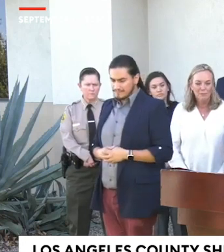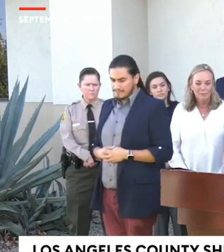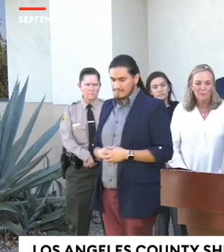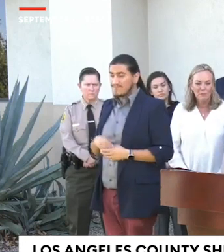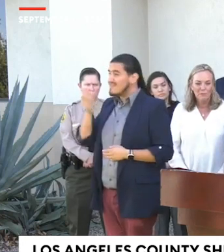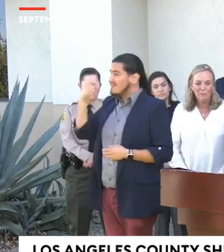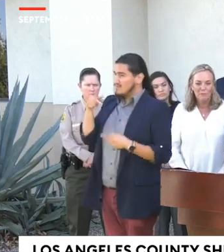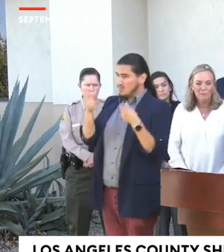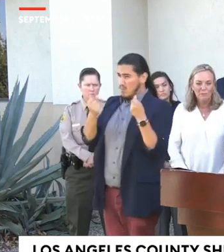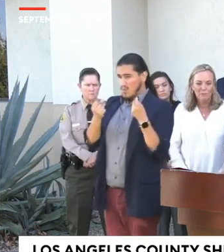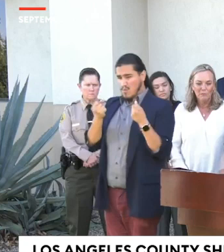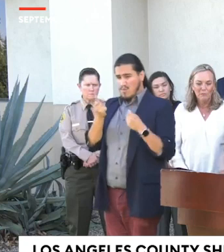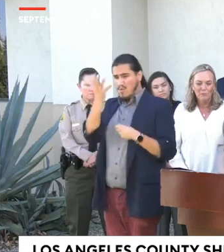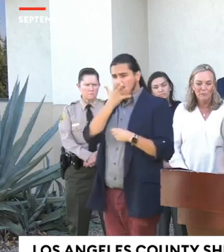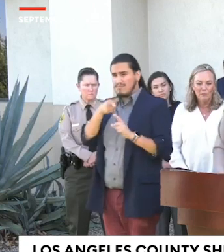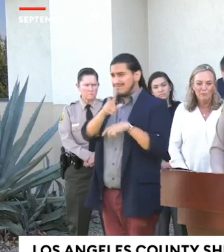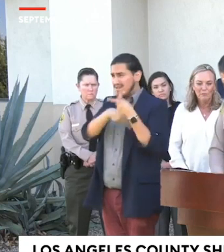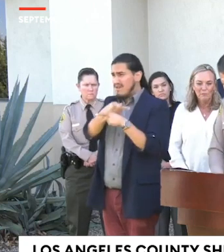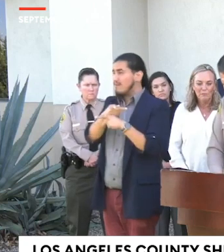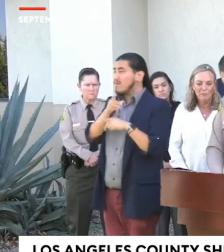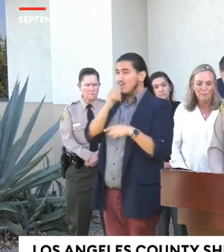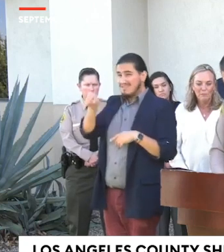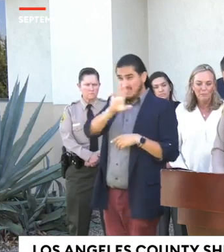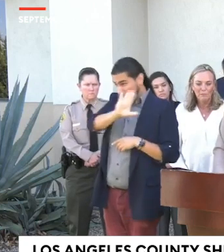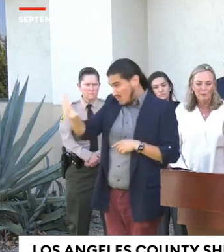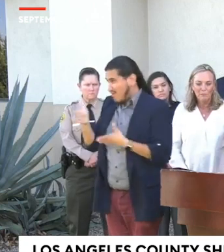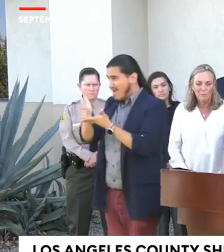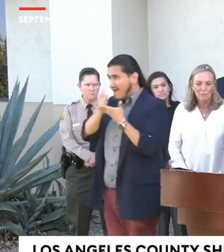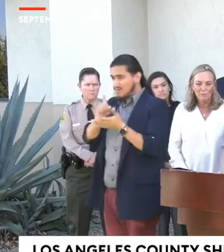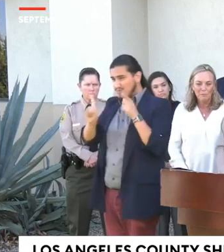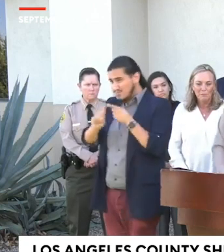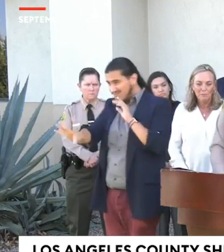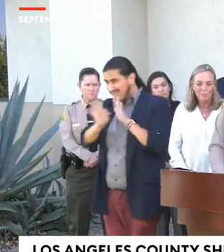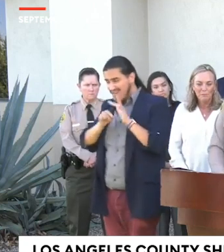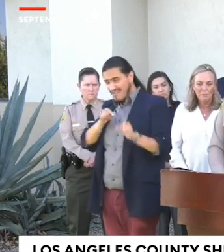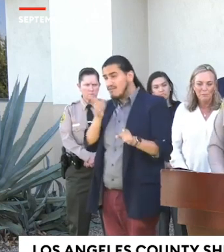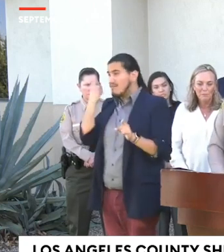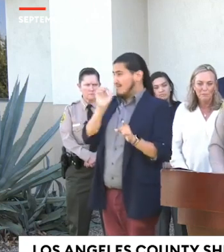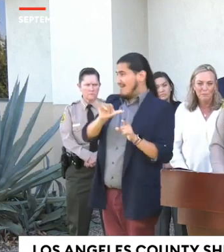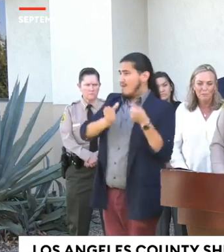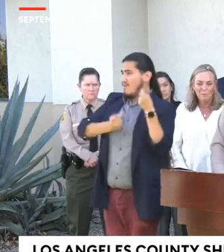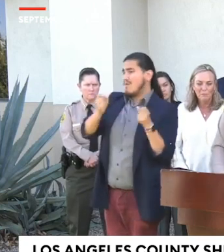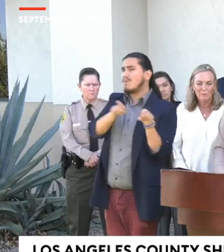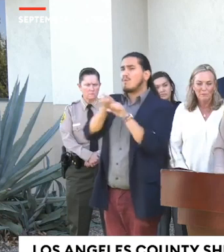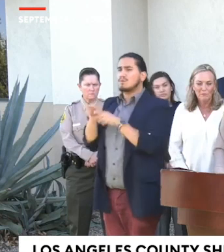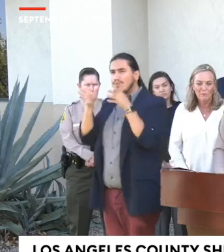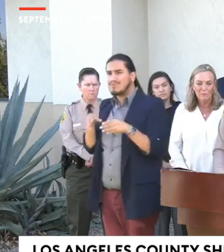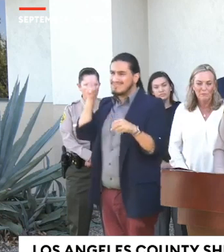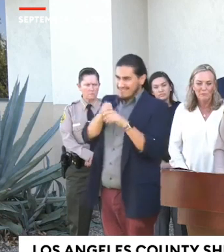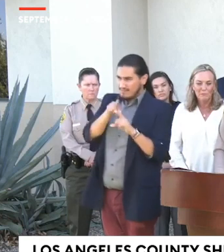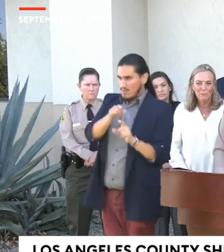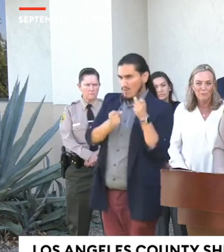This vehicle of interest that we need the public's help to locate, the vehicle and the occupants of